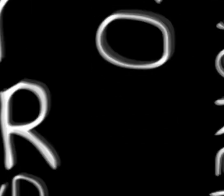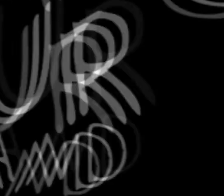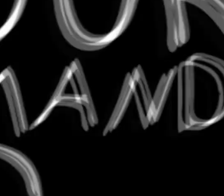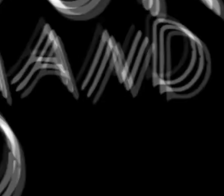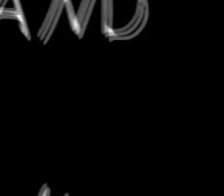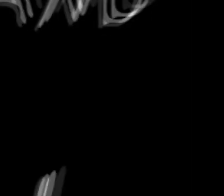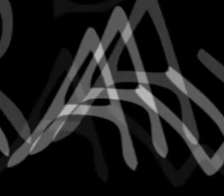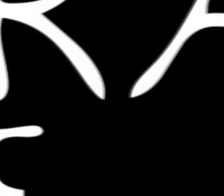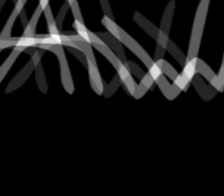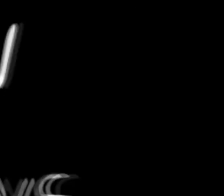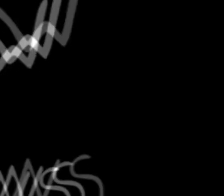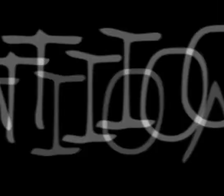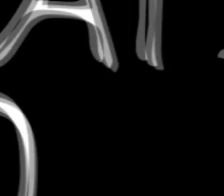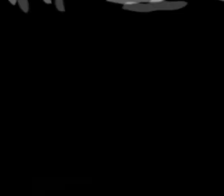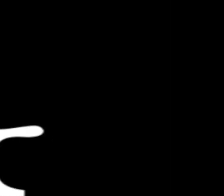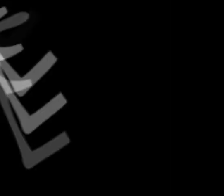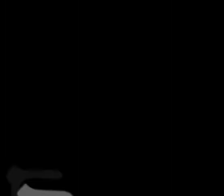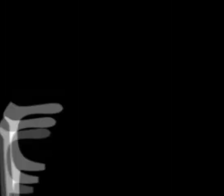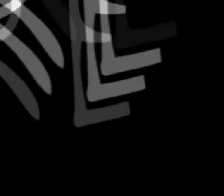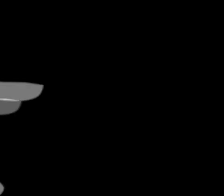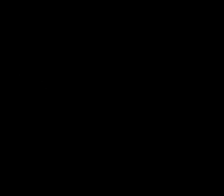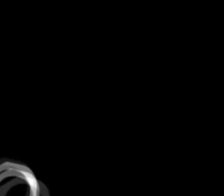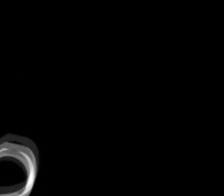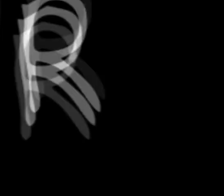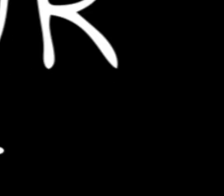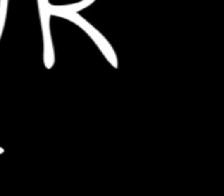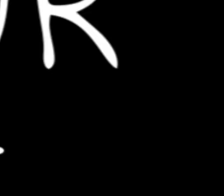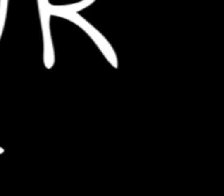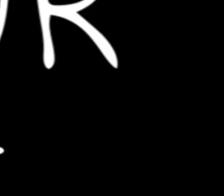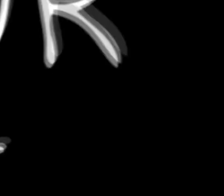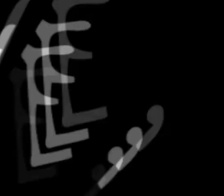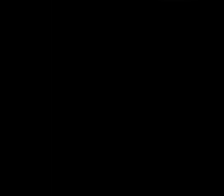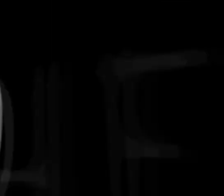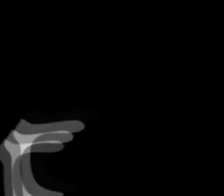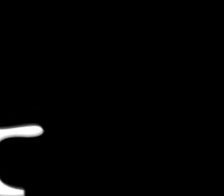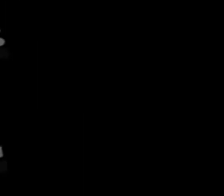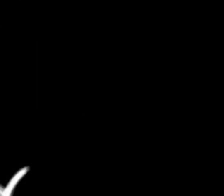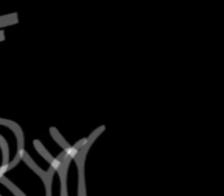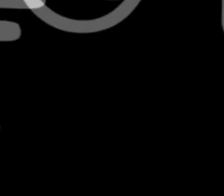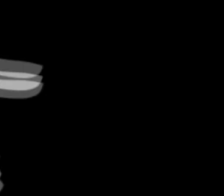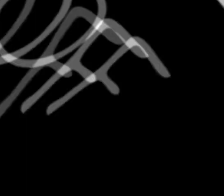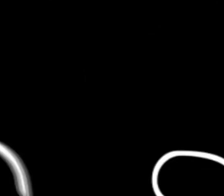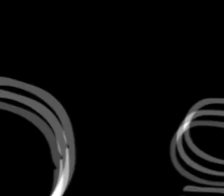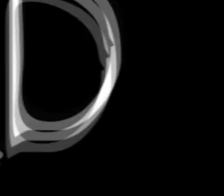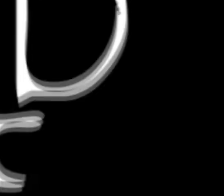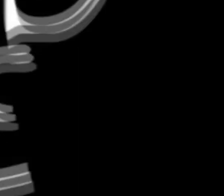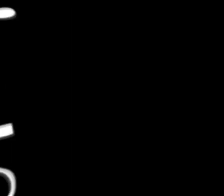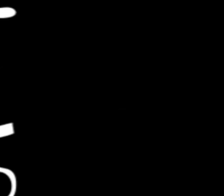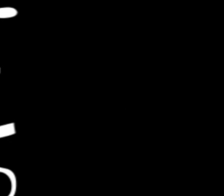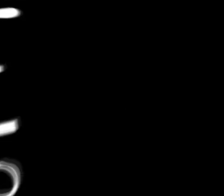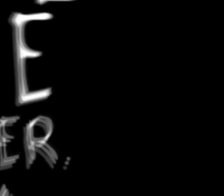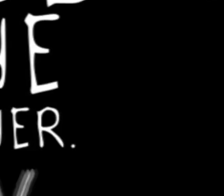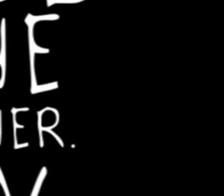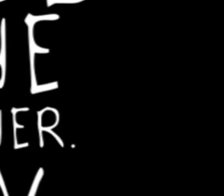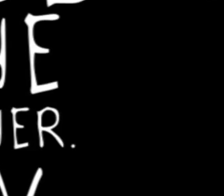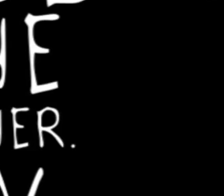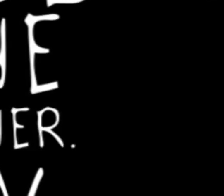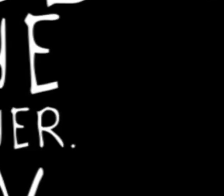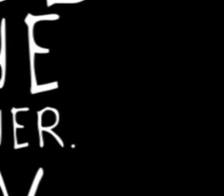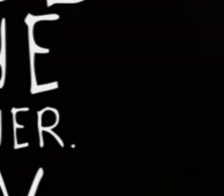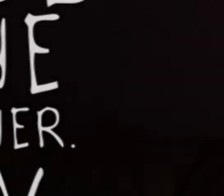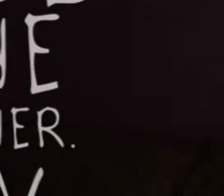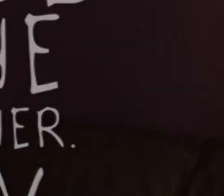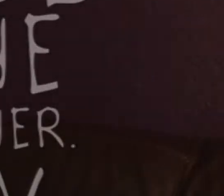command and draw the nations to the fire of your love, to the glory of God the Father.